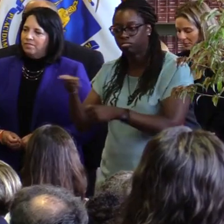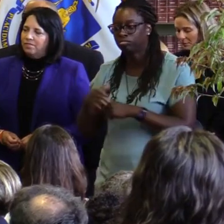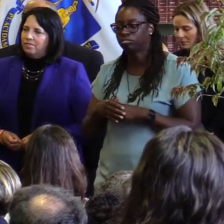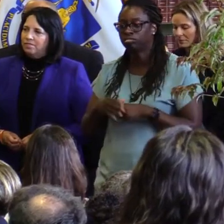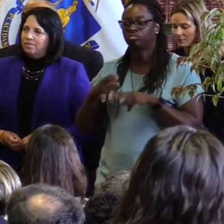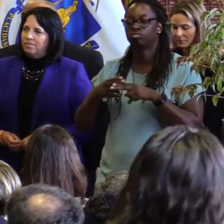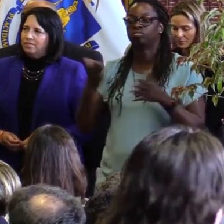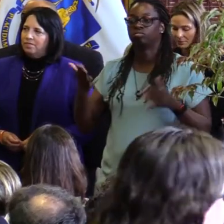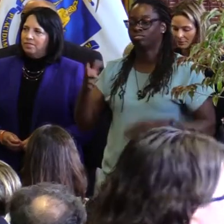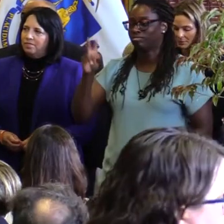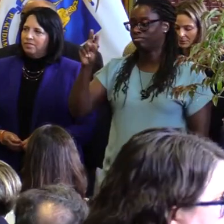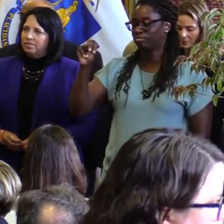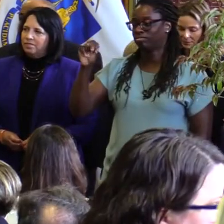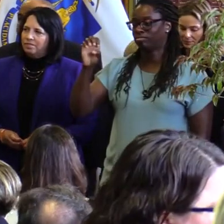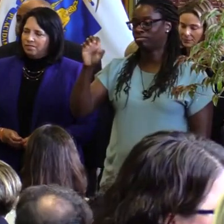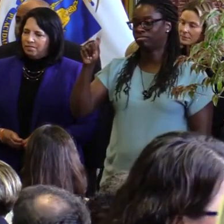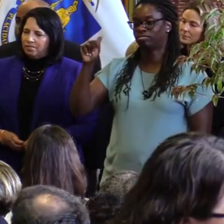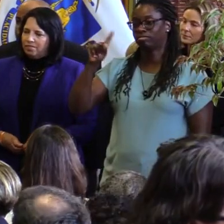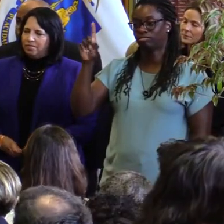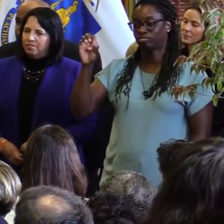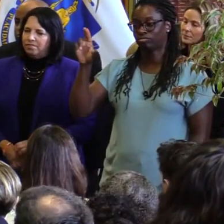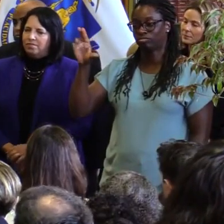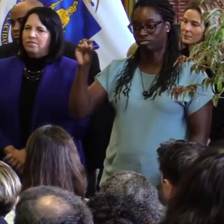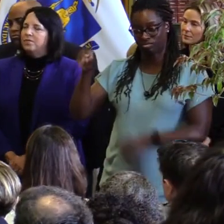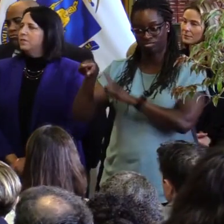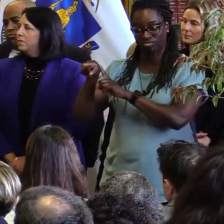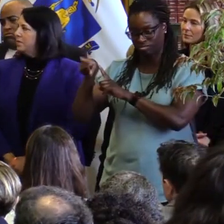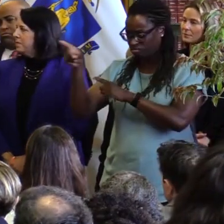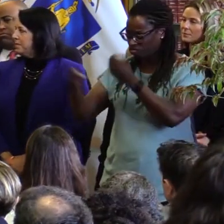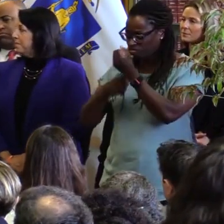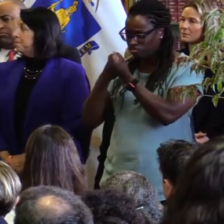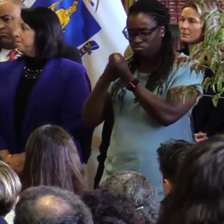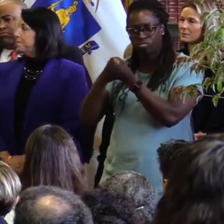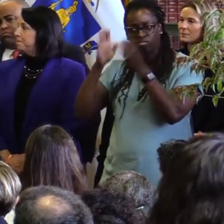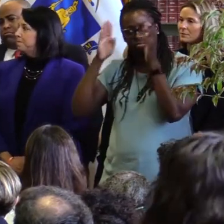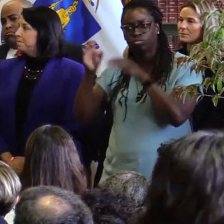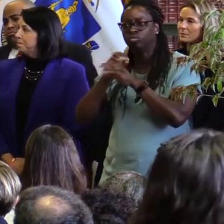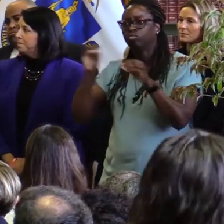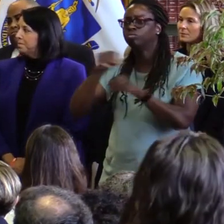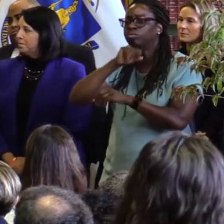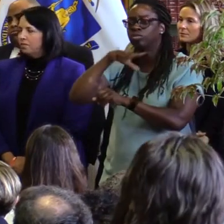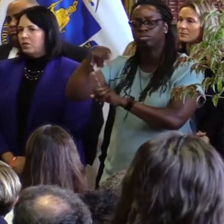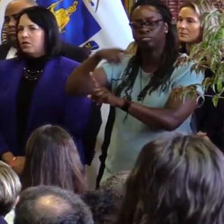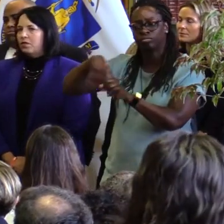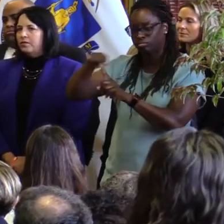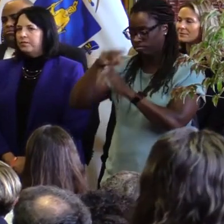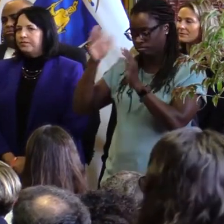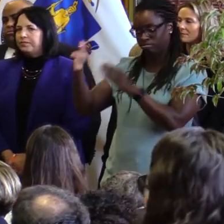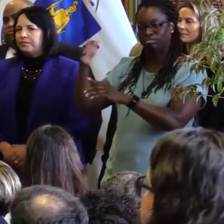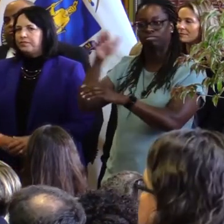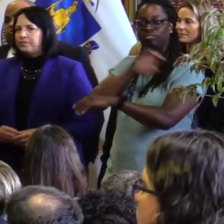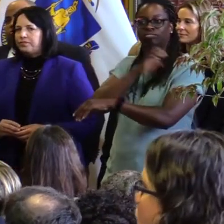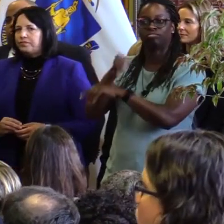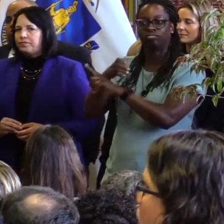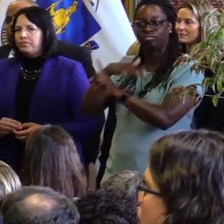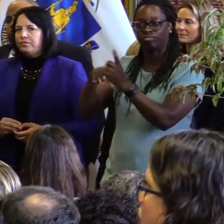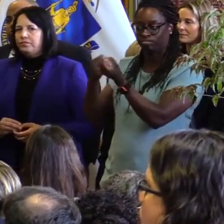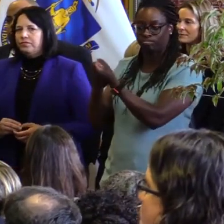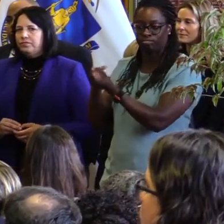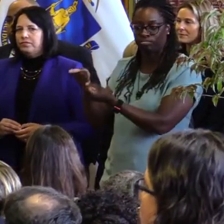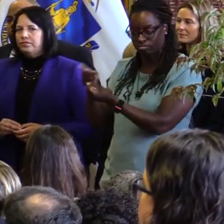of families. And the state will have an opportunity to rehab and retrofit older